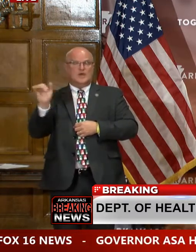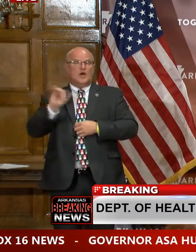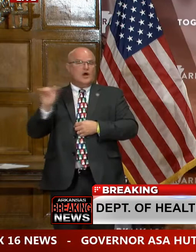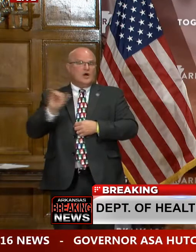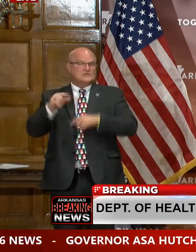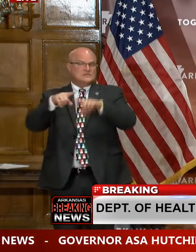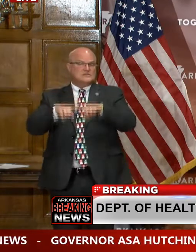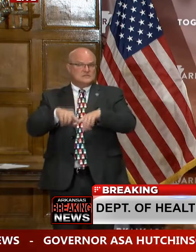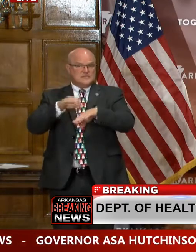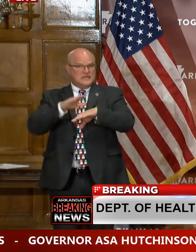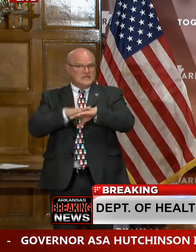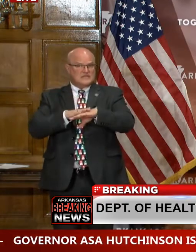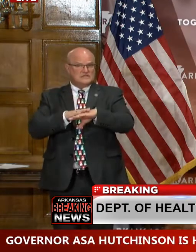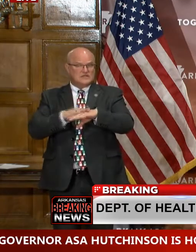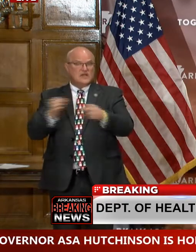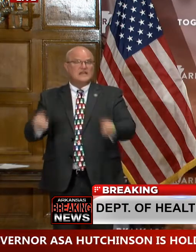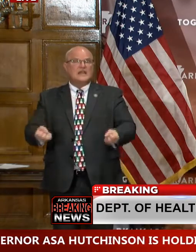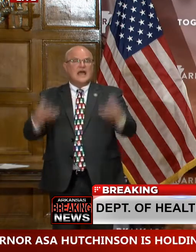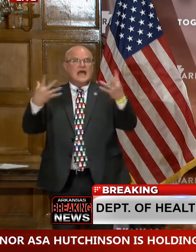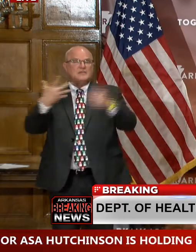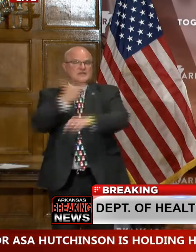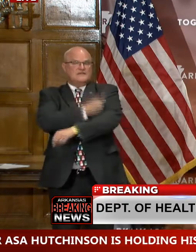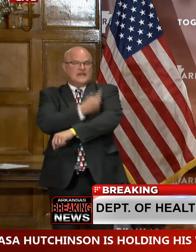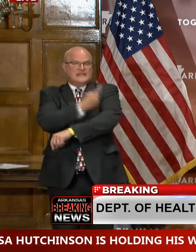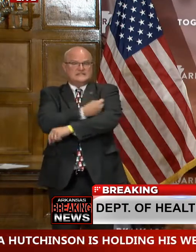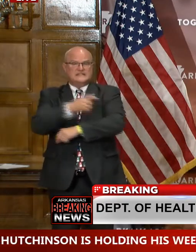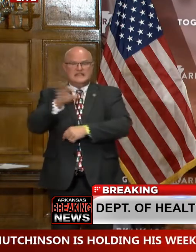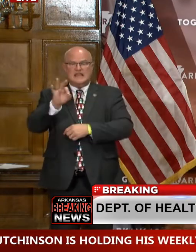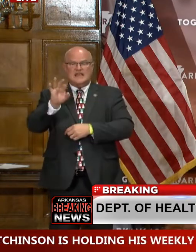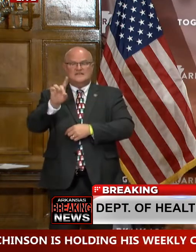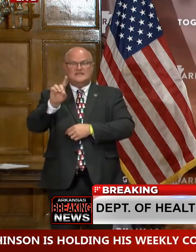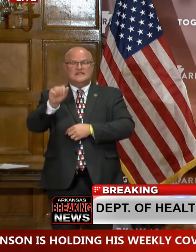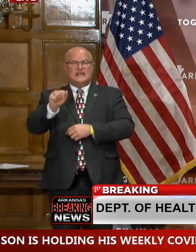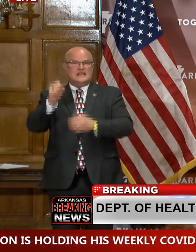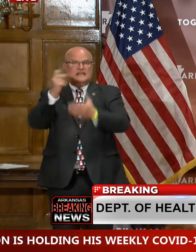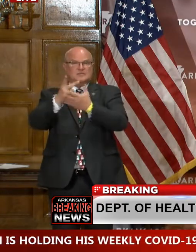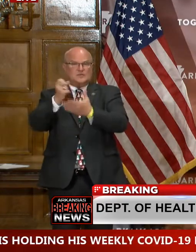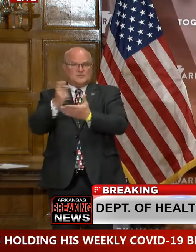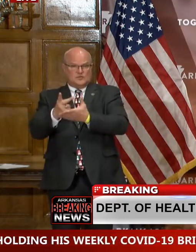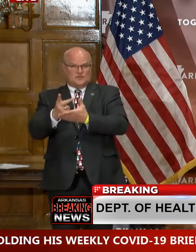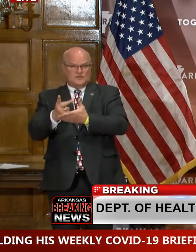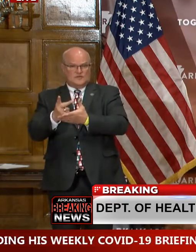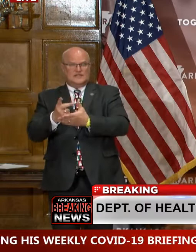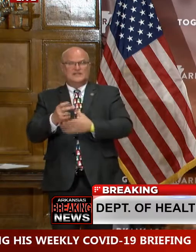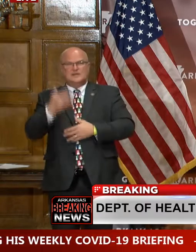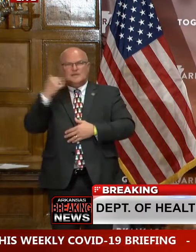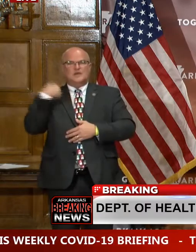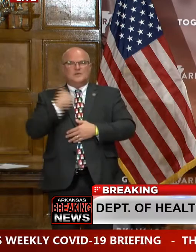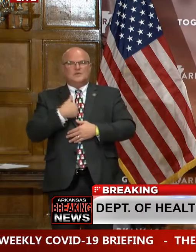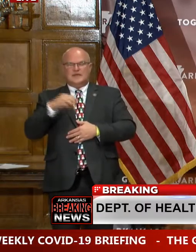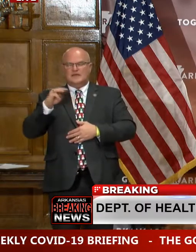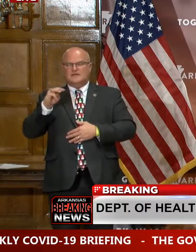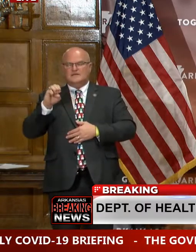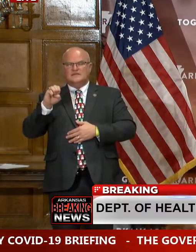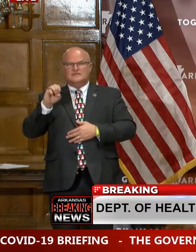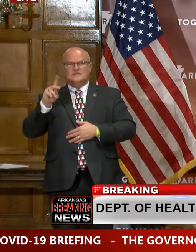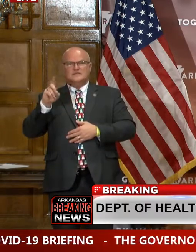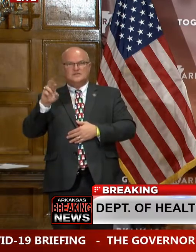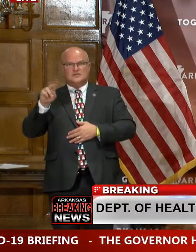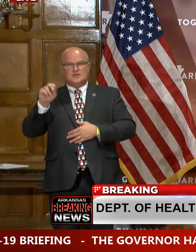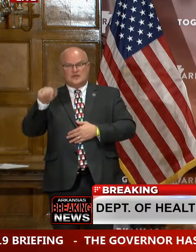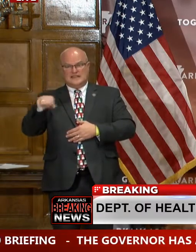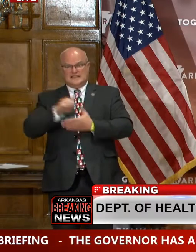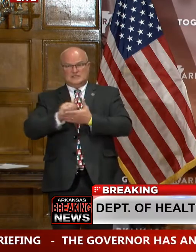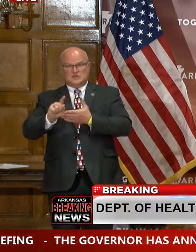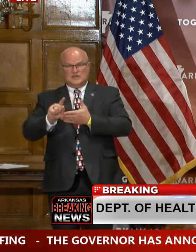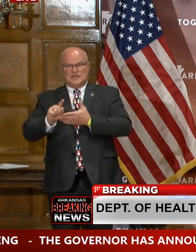perhaps depends upon how many vaccines the FDA is able to approve because we have Moderna that's coming up this